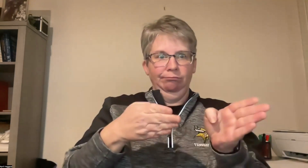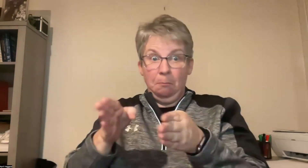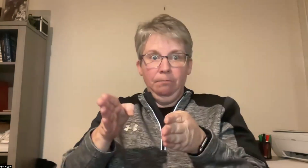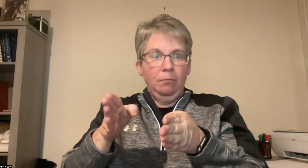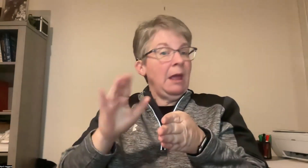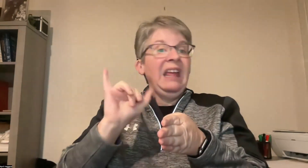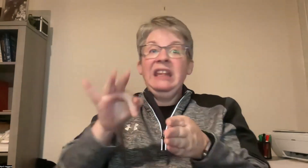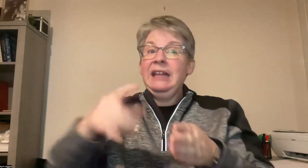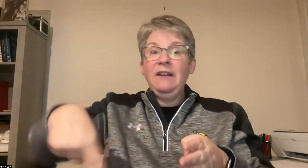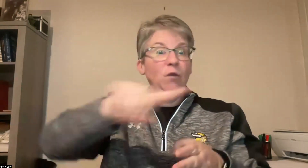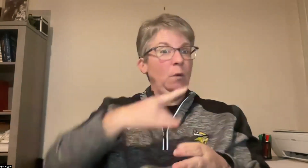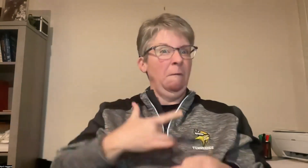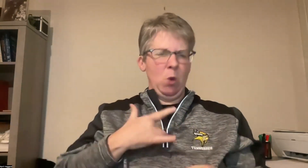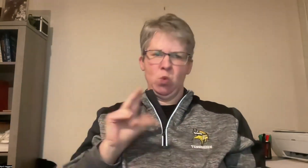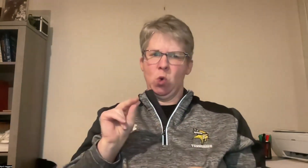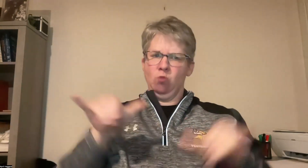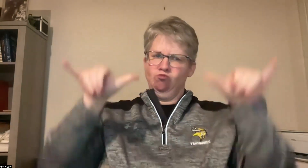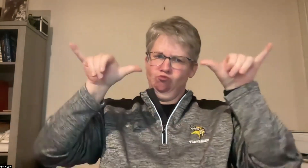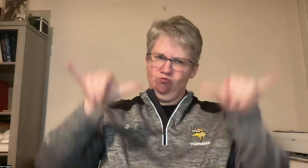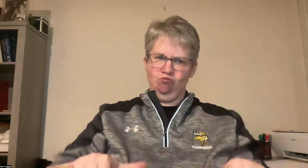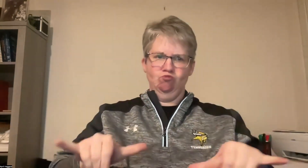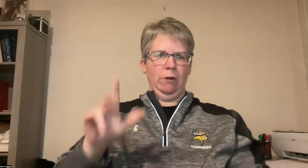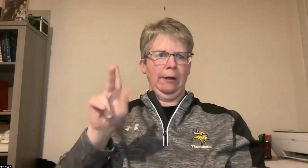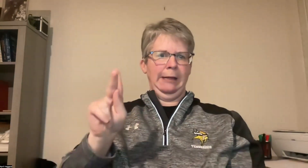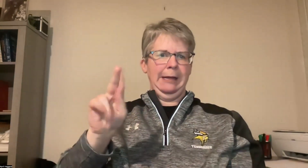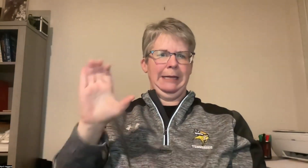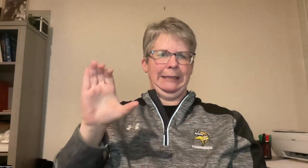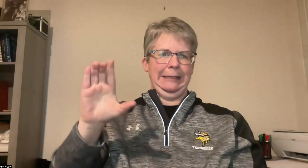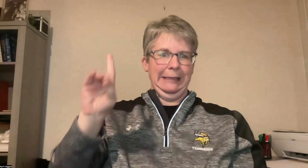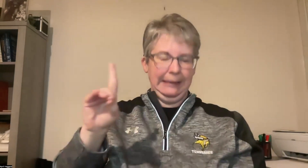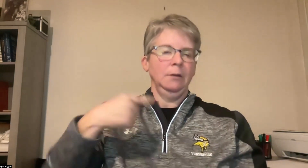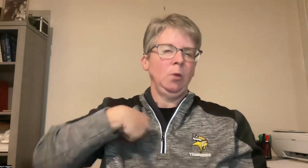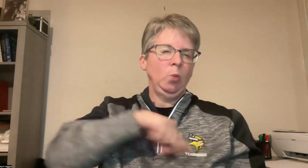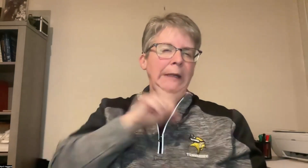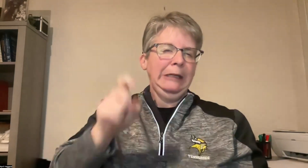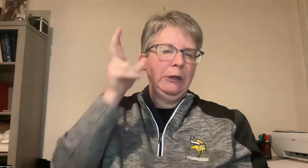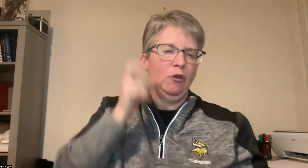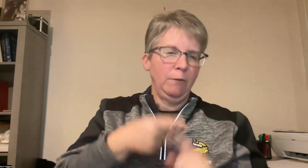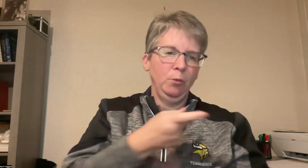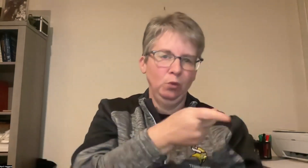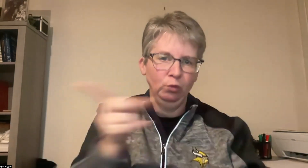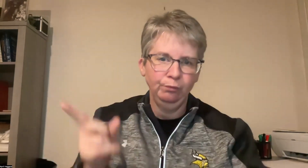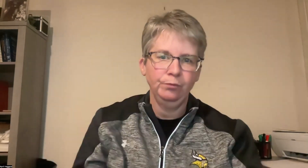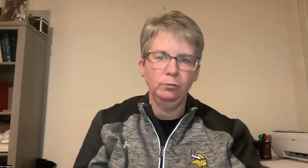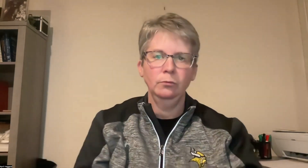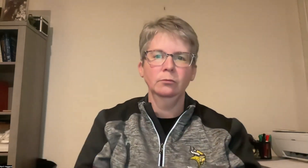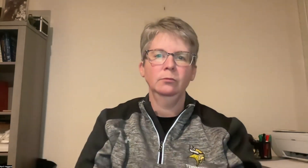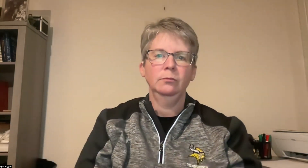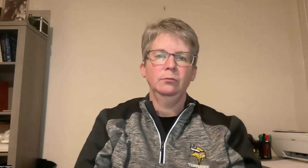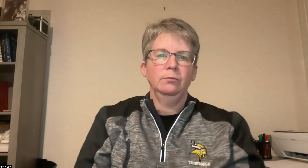we're ready to move forward with this, and you know, we don't want to, you know, stay as, you know, KC Deaf, you know, and we want to